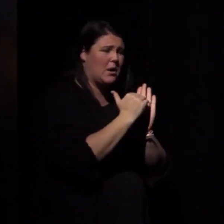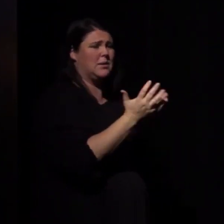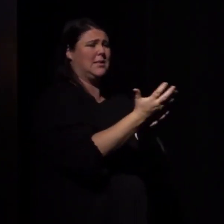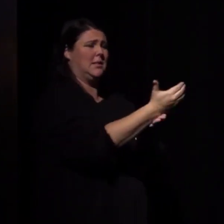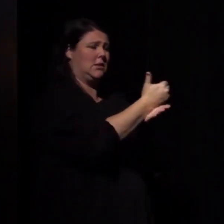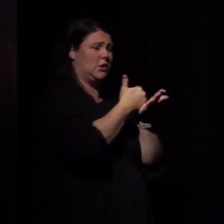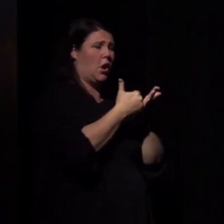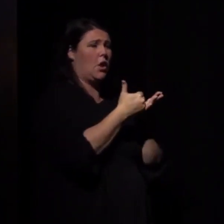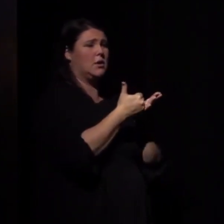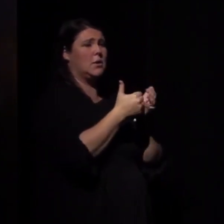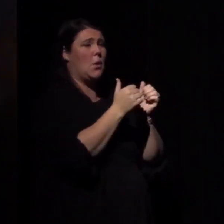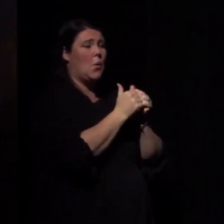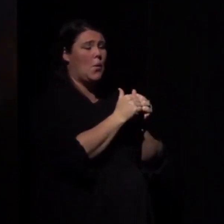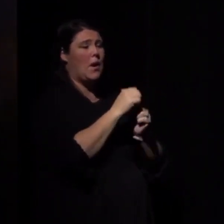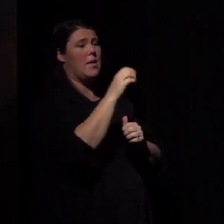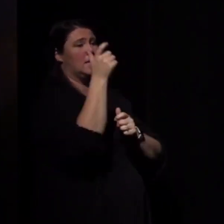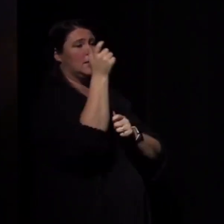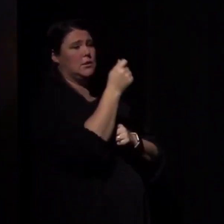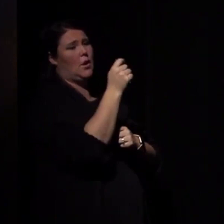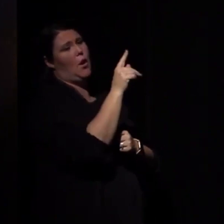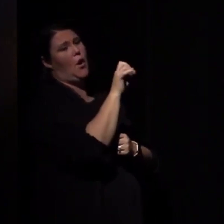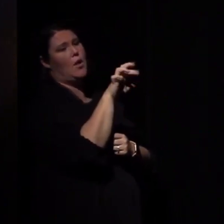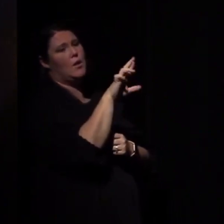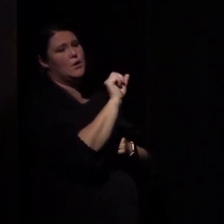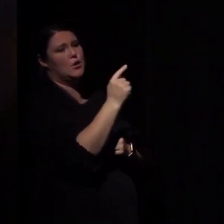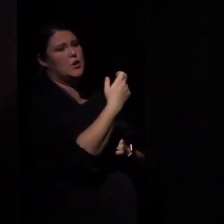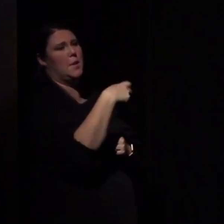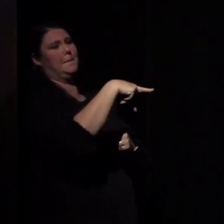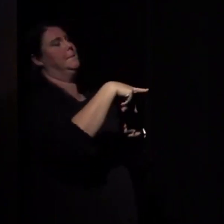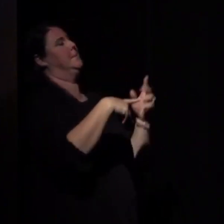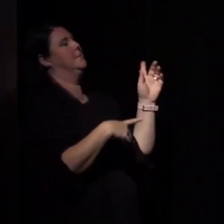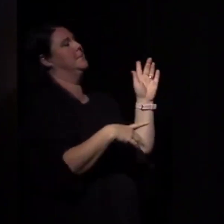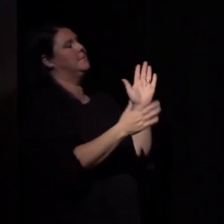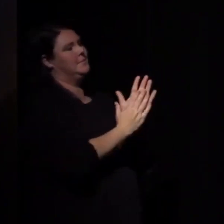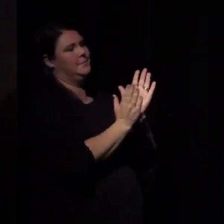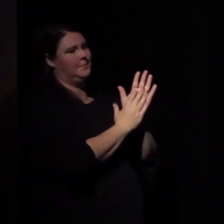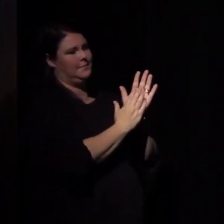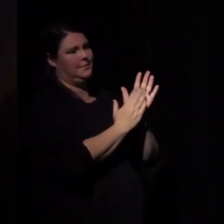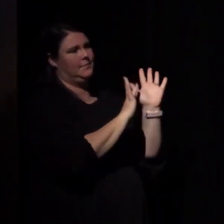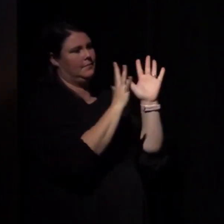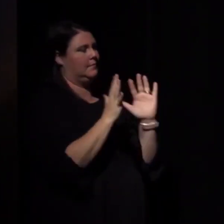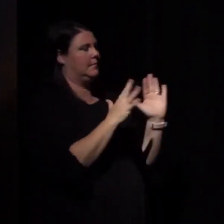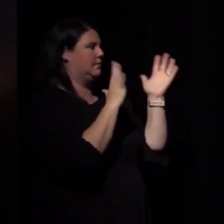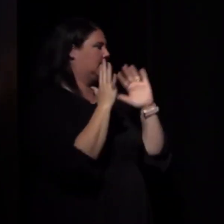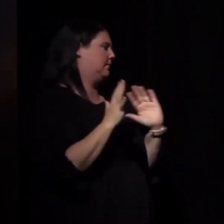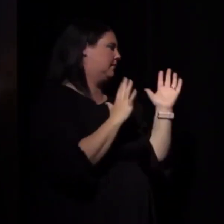$195,000 worth in scholarship funds. Please give them a round of applause.